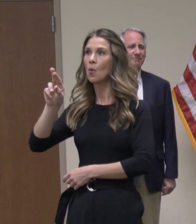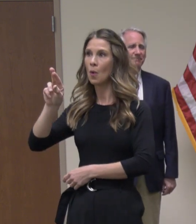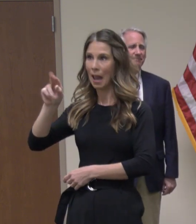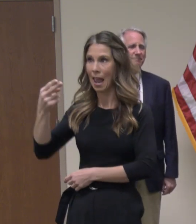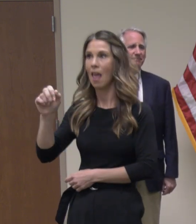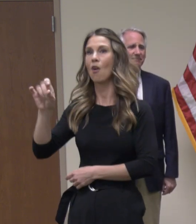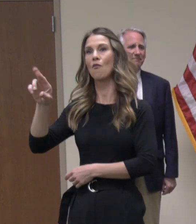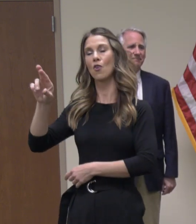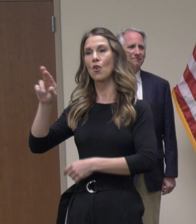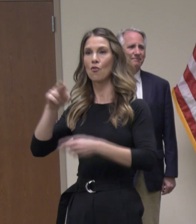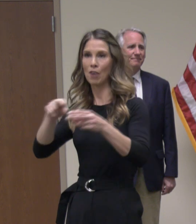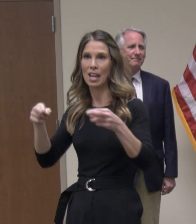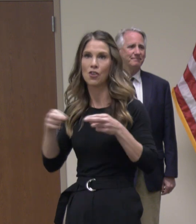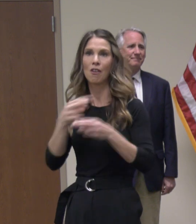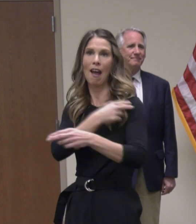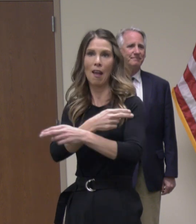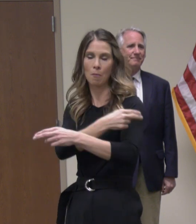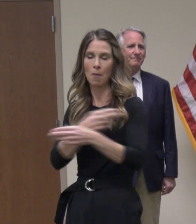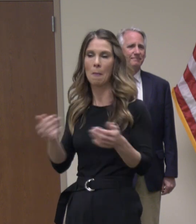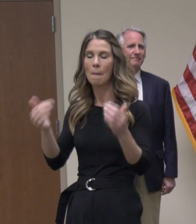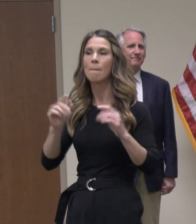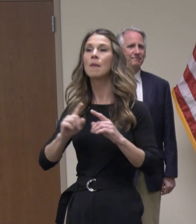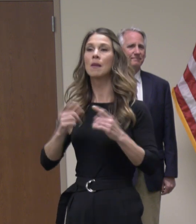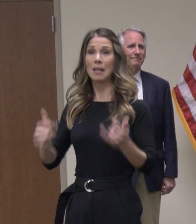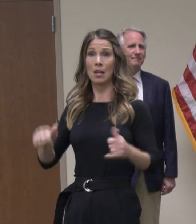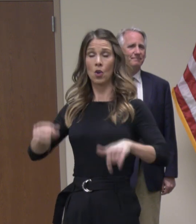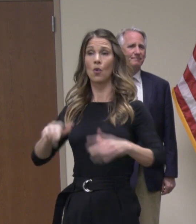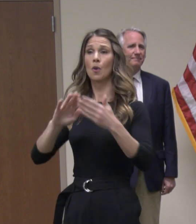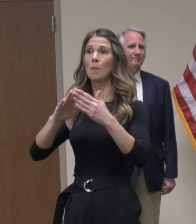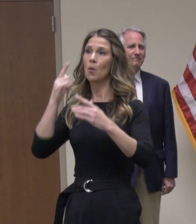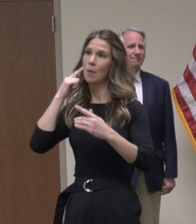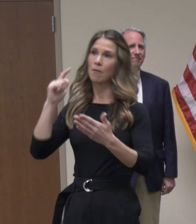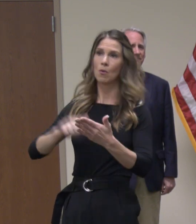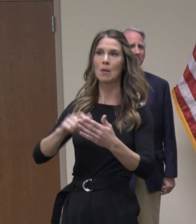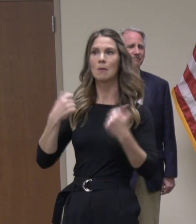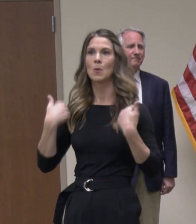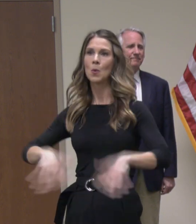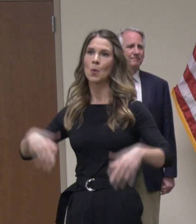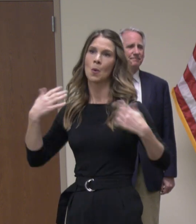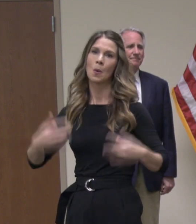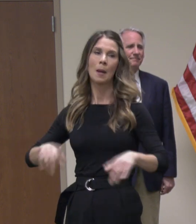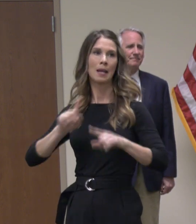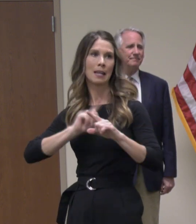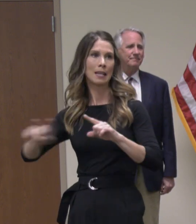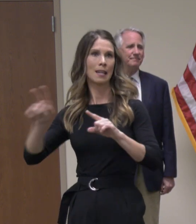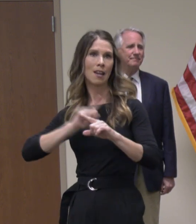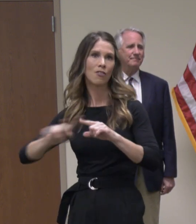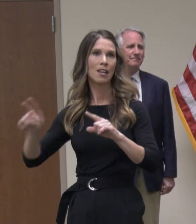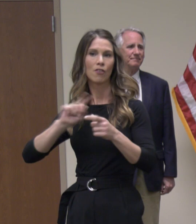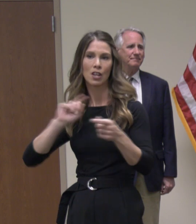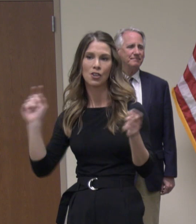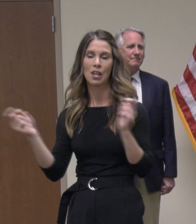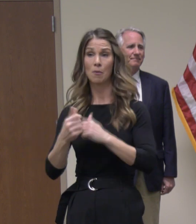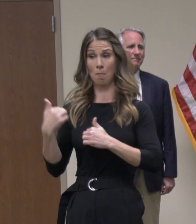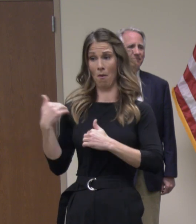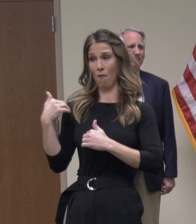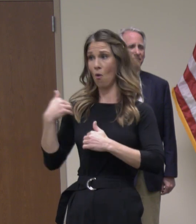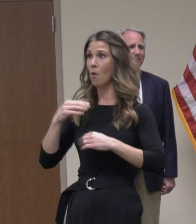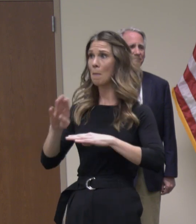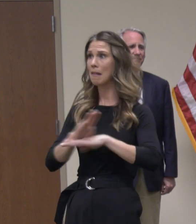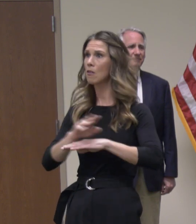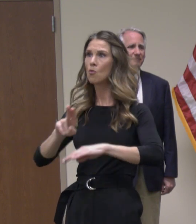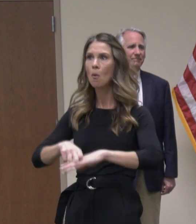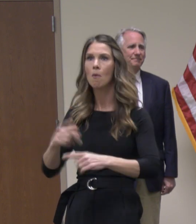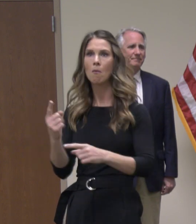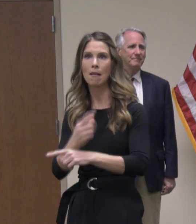There have been a lot of changes for our community over the past week. We went from business as usual for many to no school, working